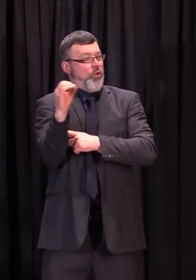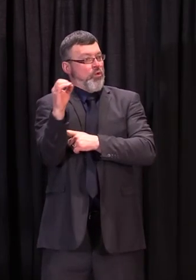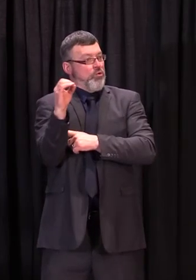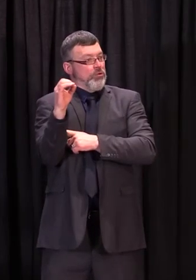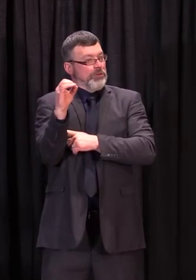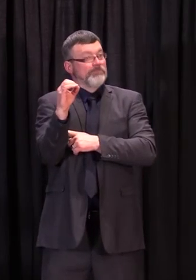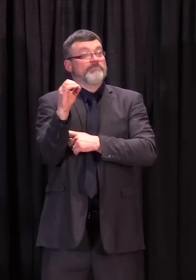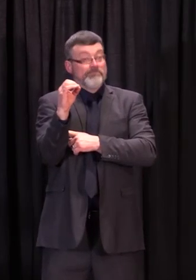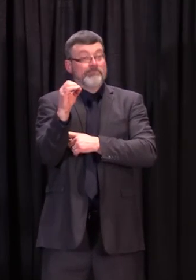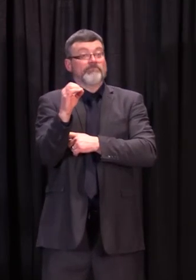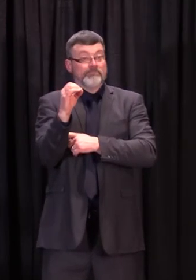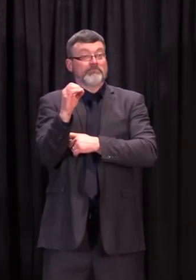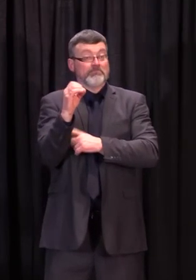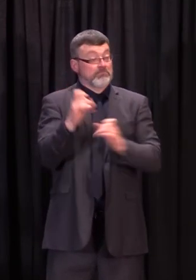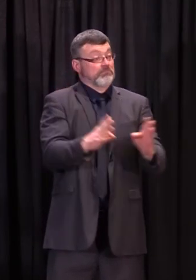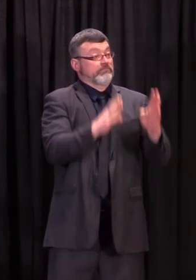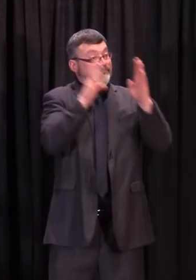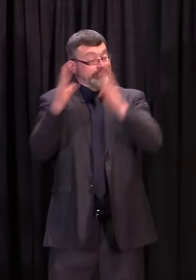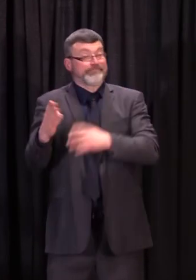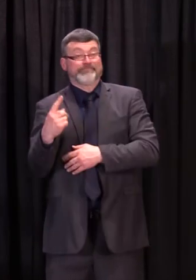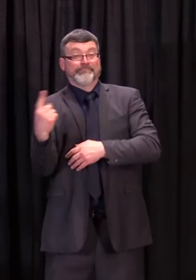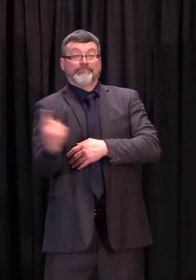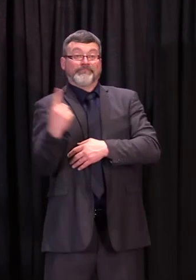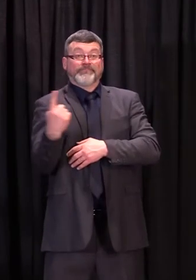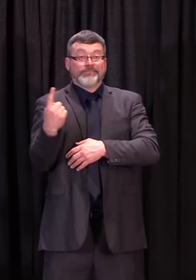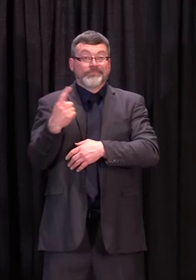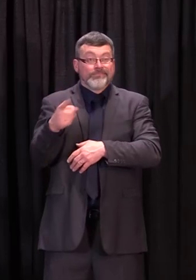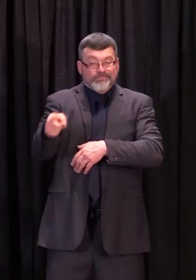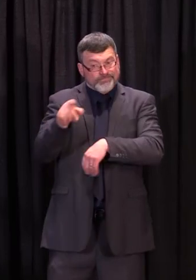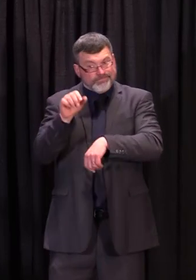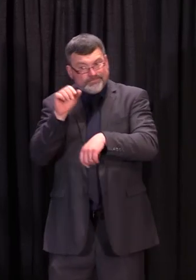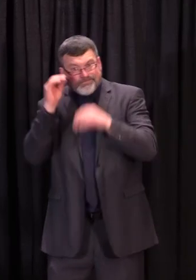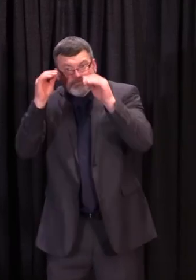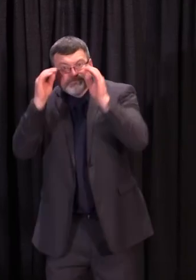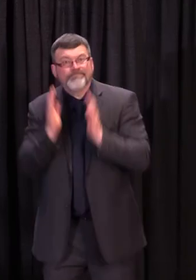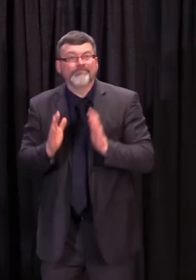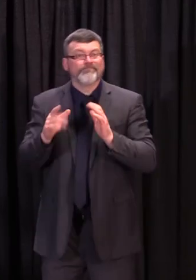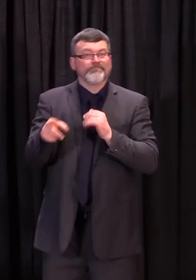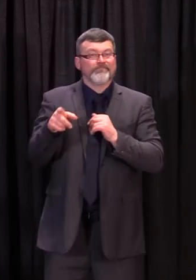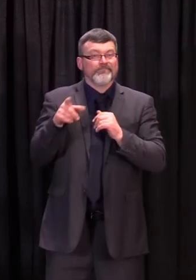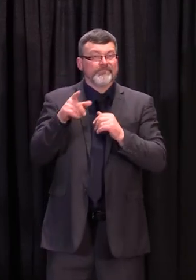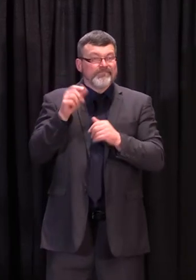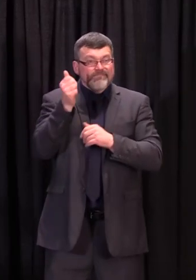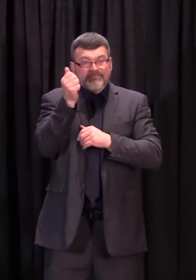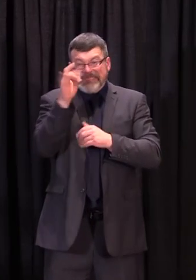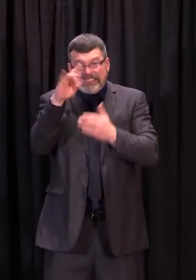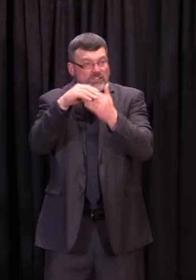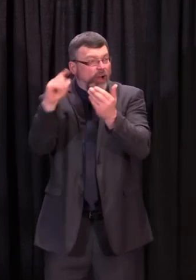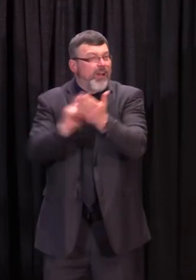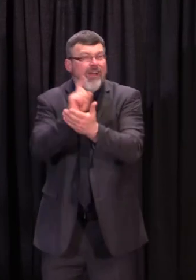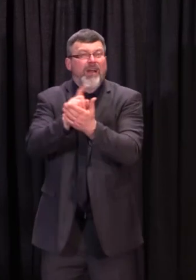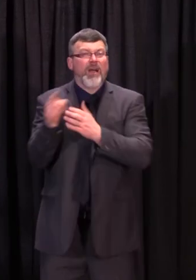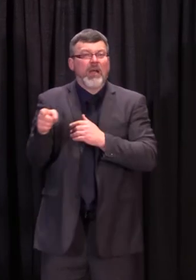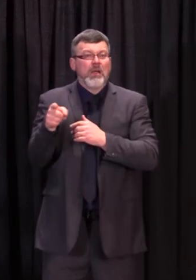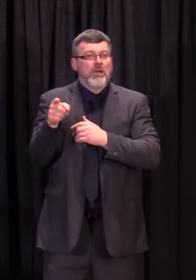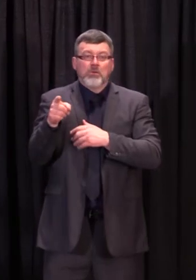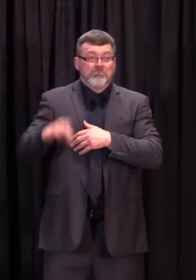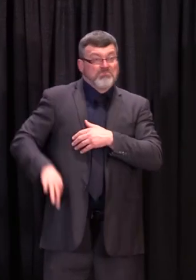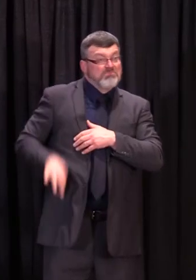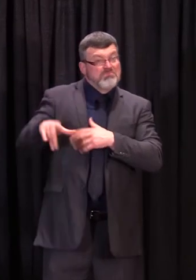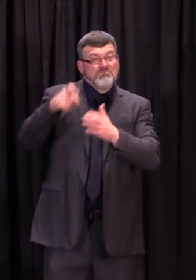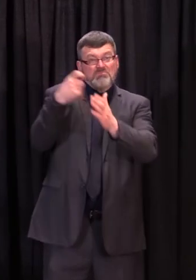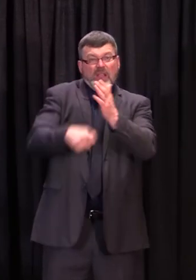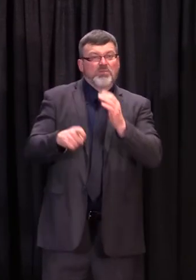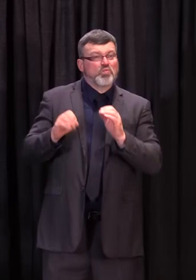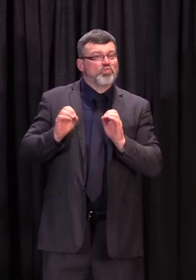A single early childhood educator making $18 an hour won't have to pay a dime of Vermont income